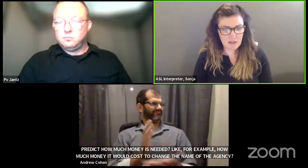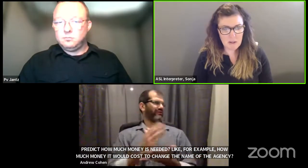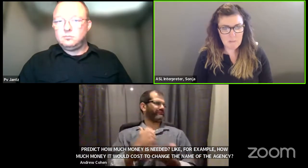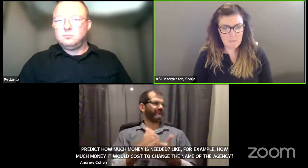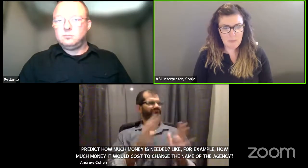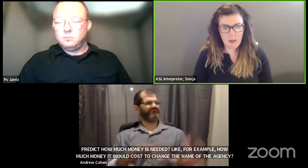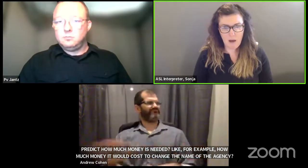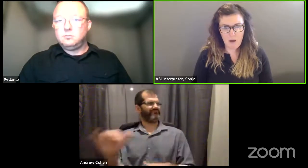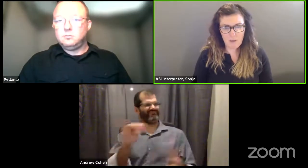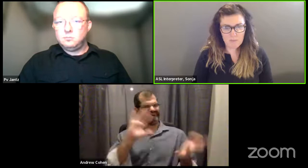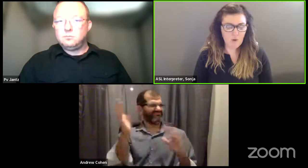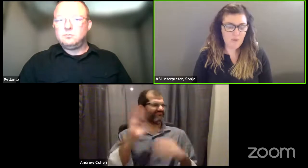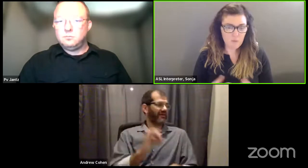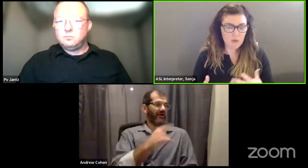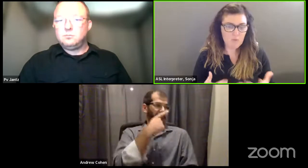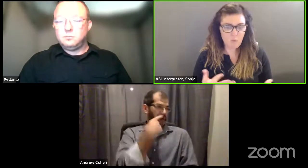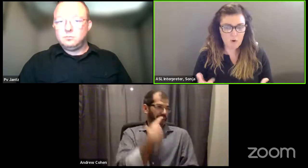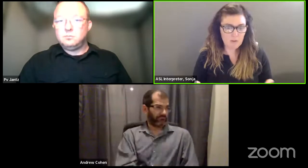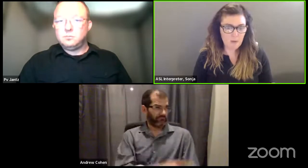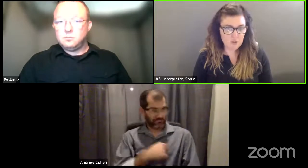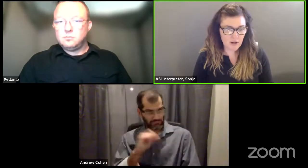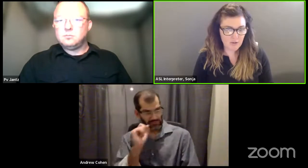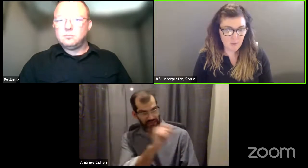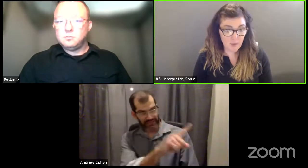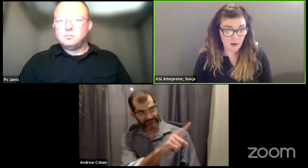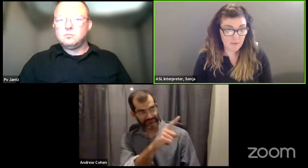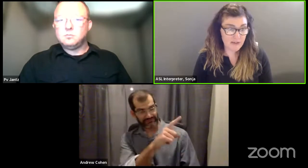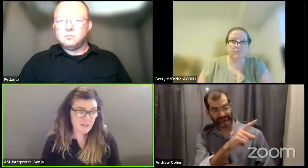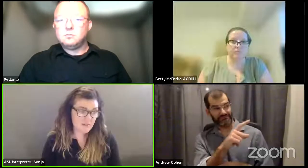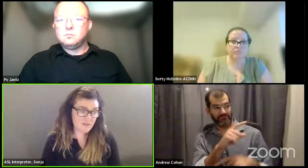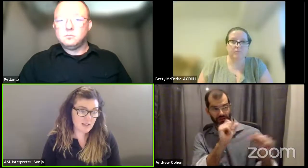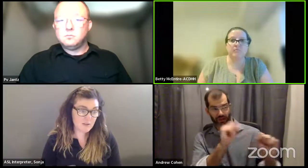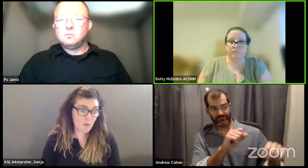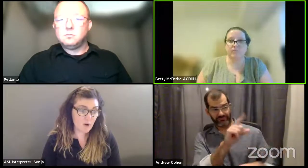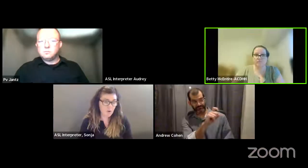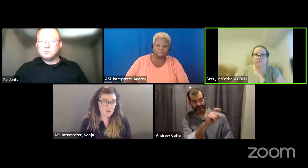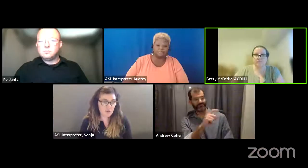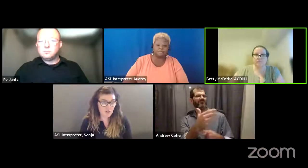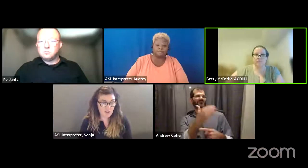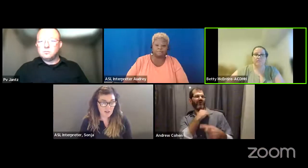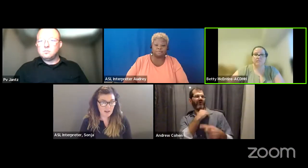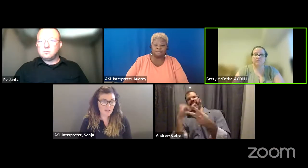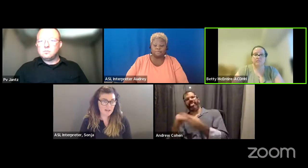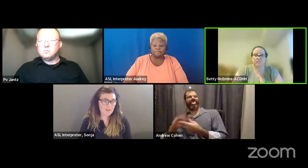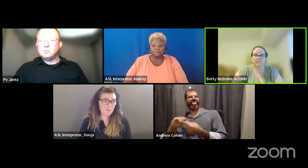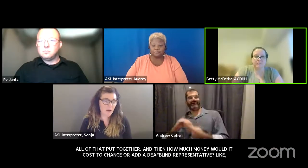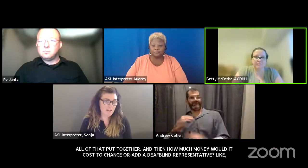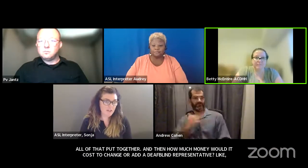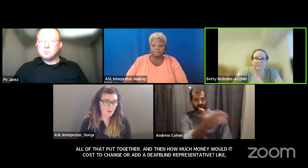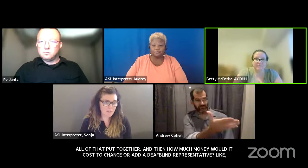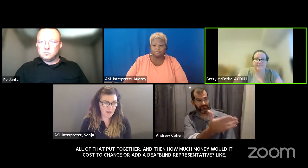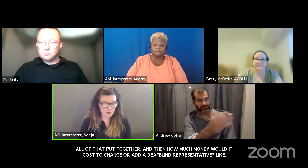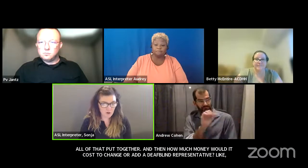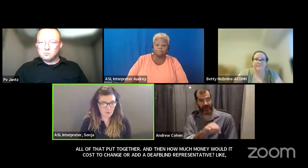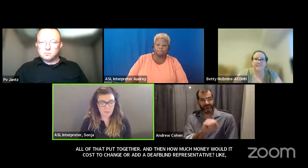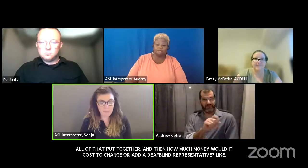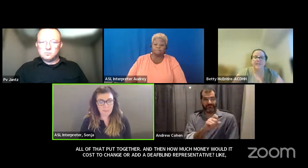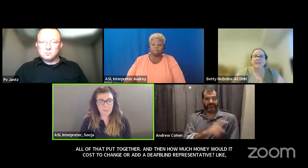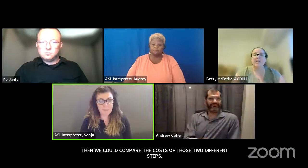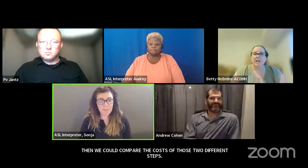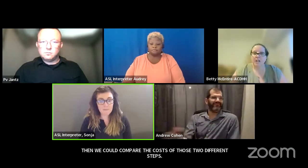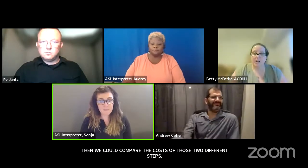steps. You know, and then we could work the budget out from there. That's my one question. If that's possible, I'm not